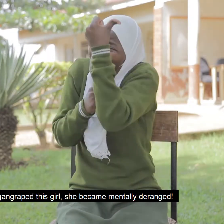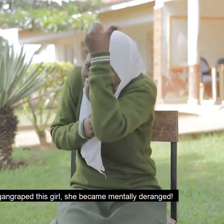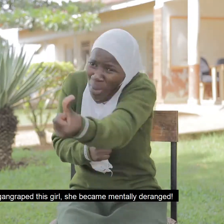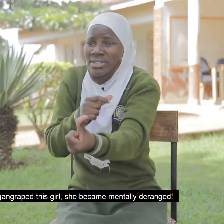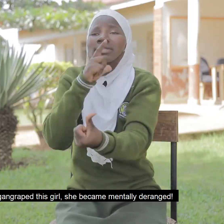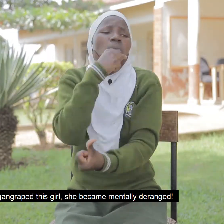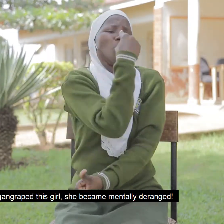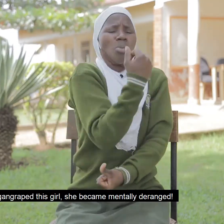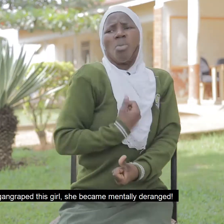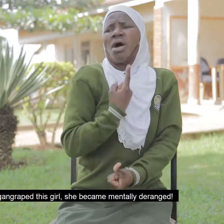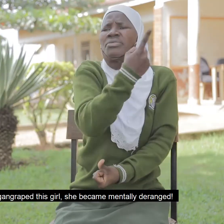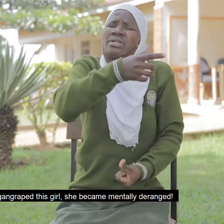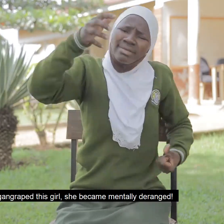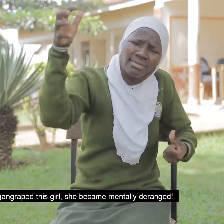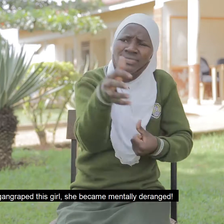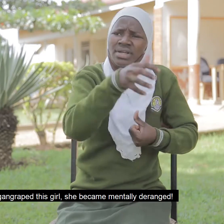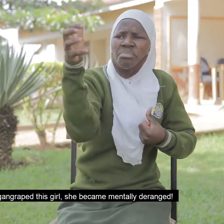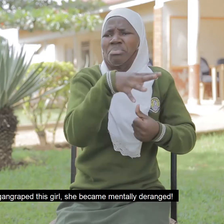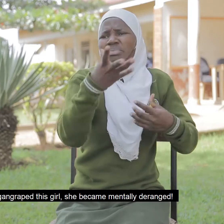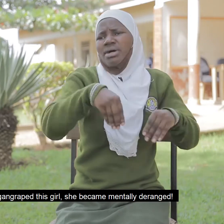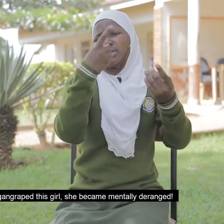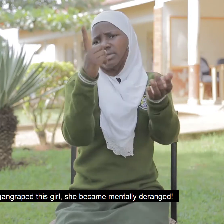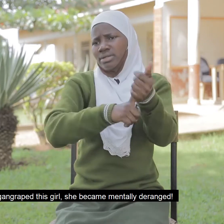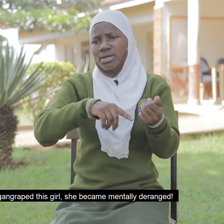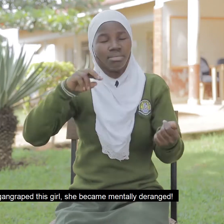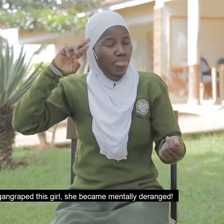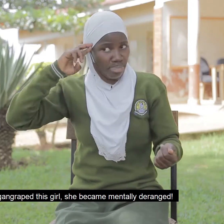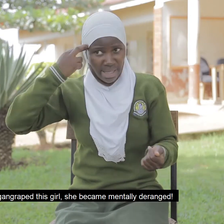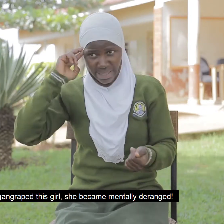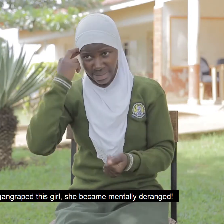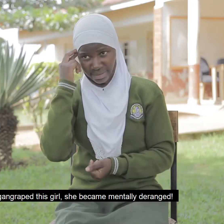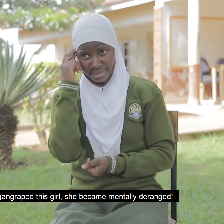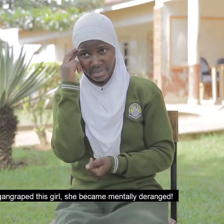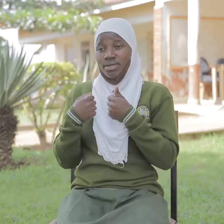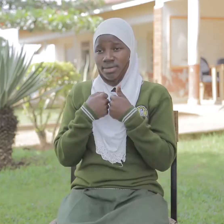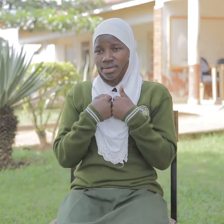6 men gang raped this girl. She became mentally deranged.